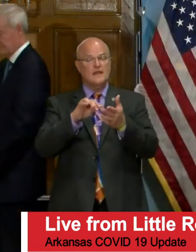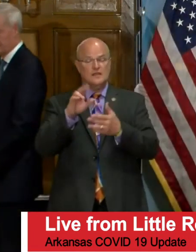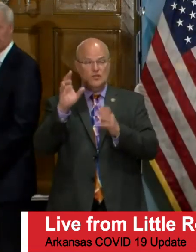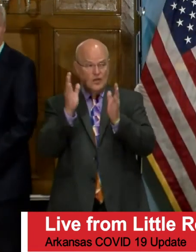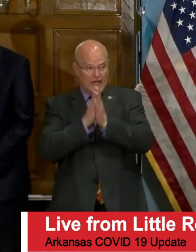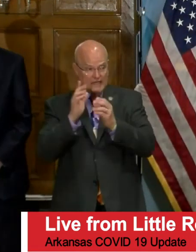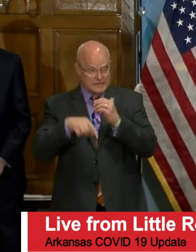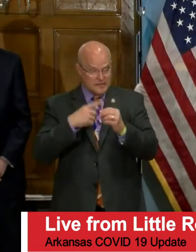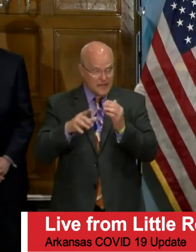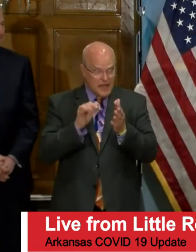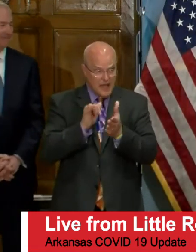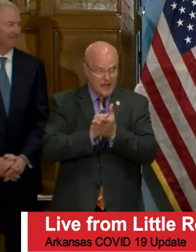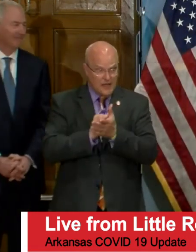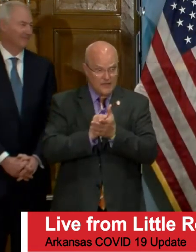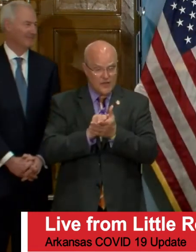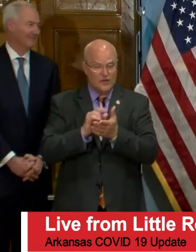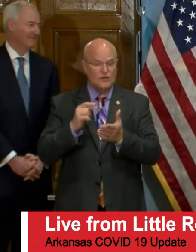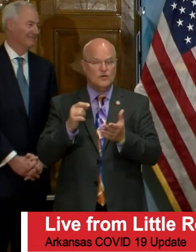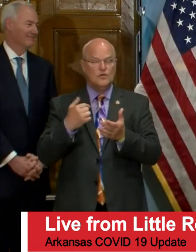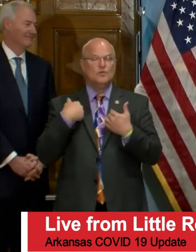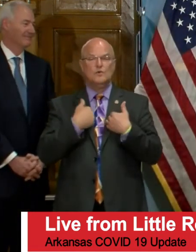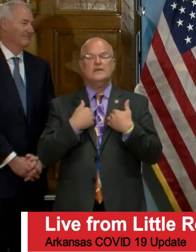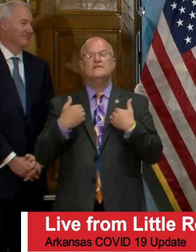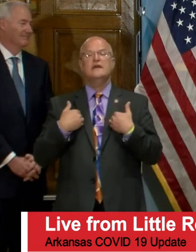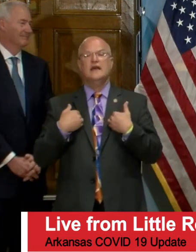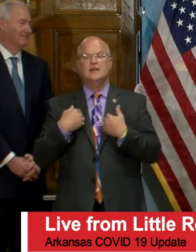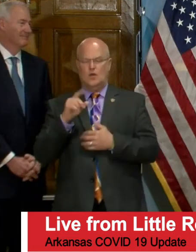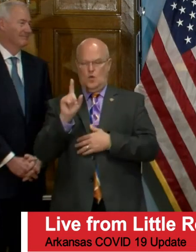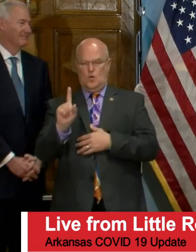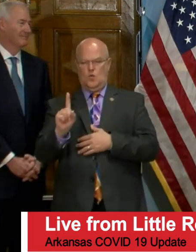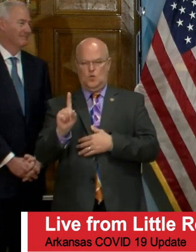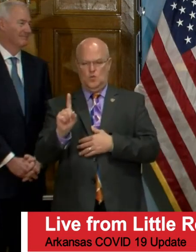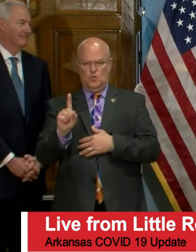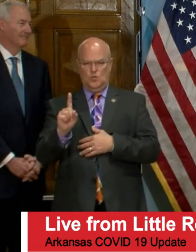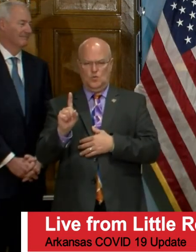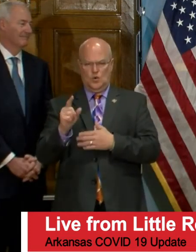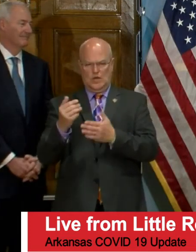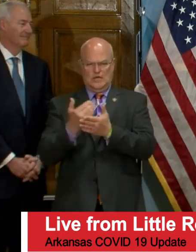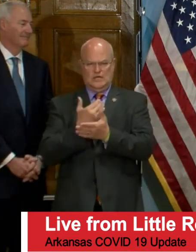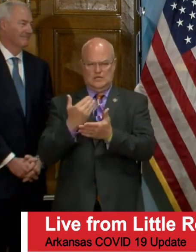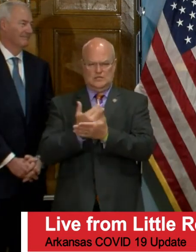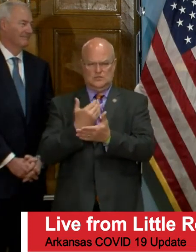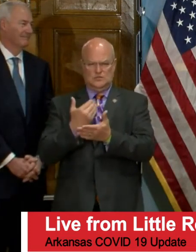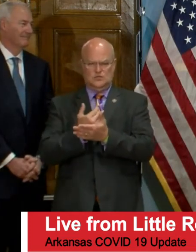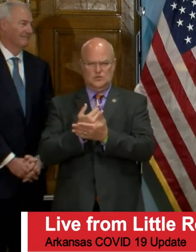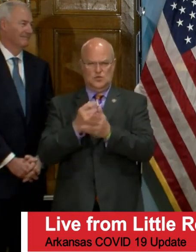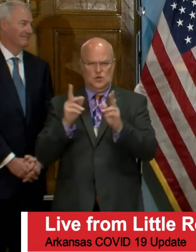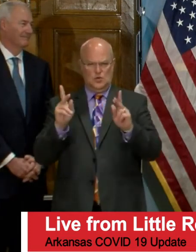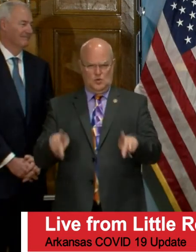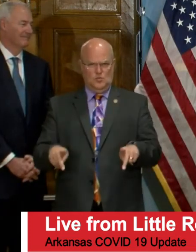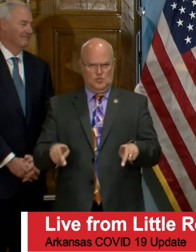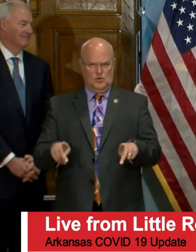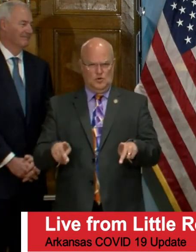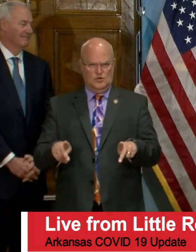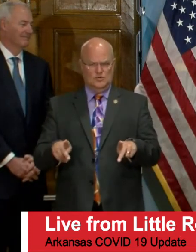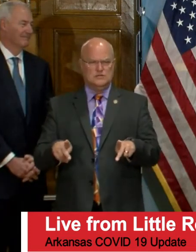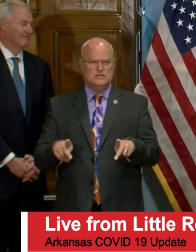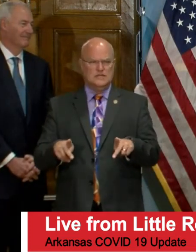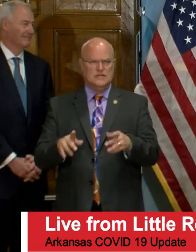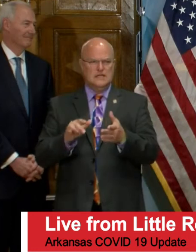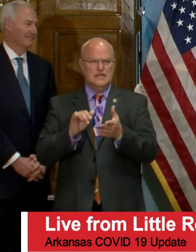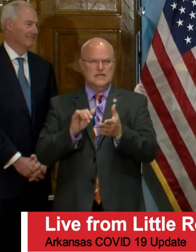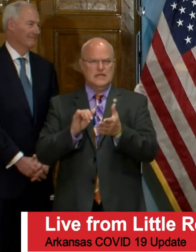You asked about we've had one new resident, and that